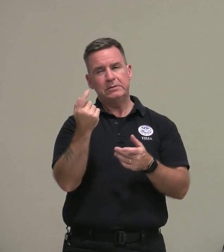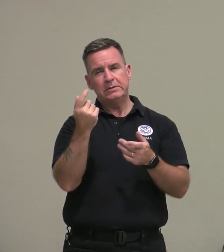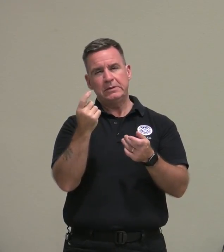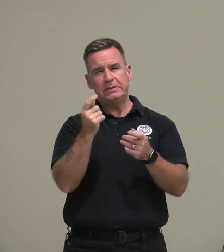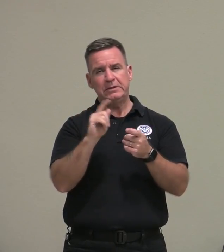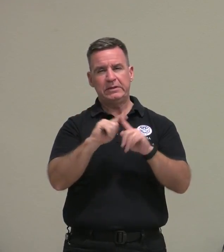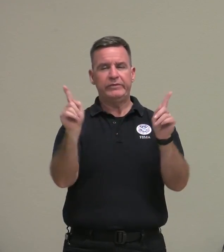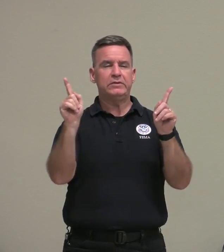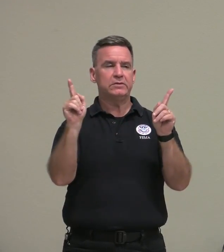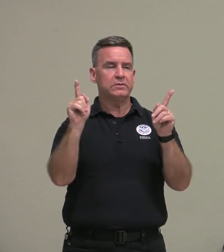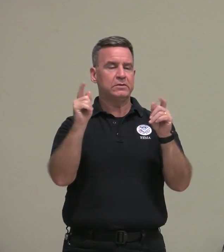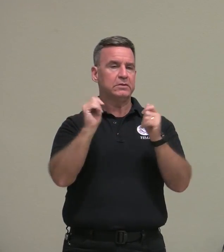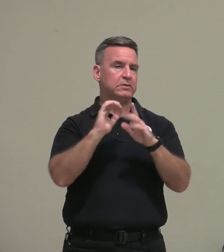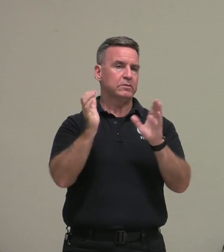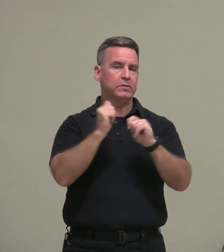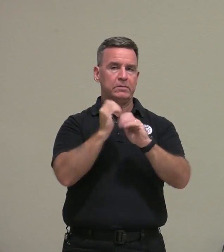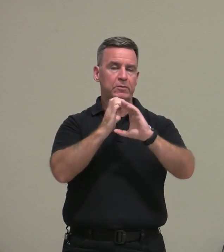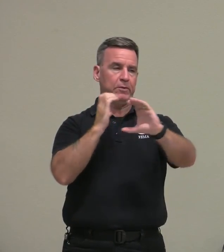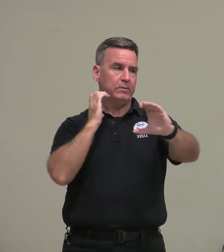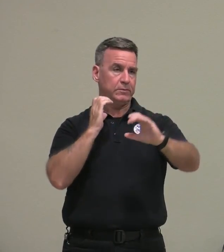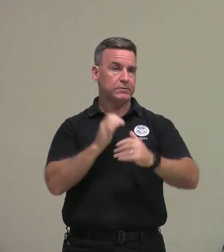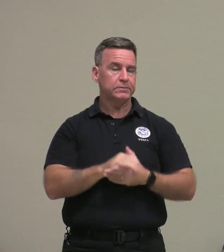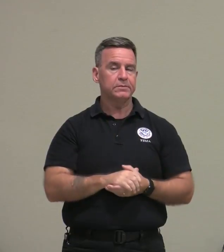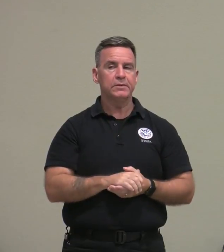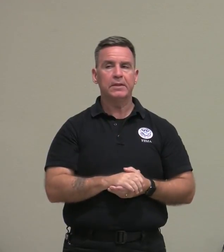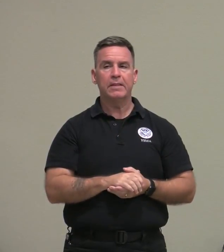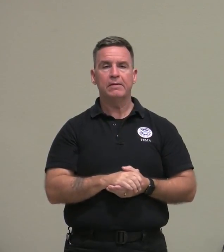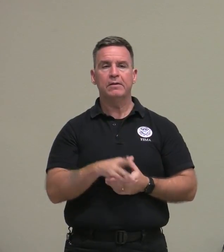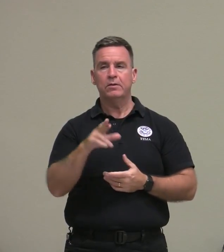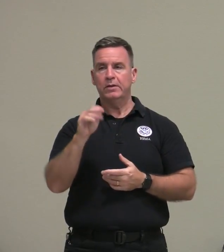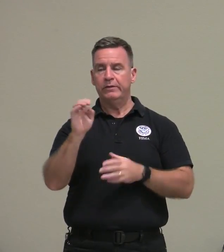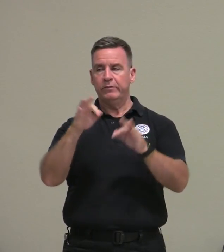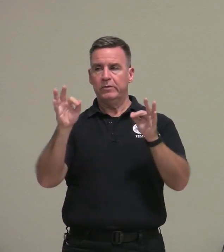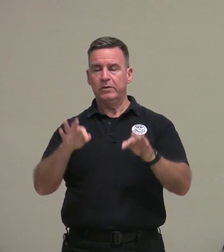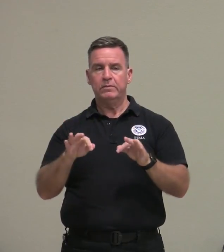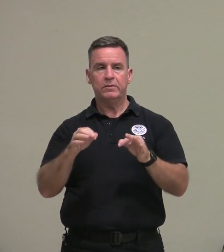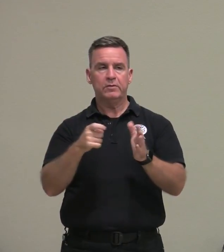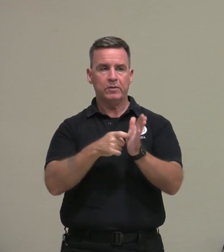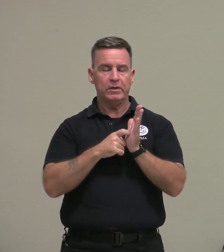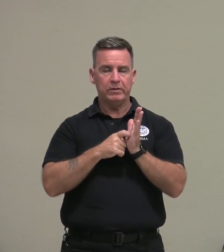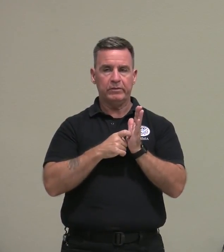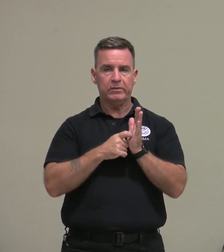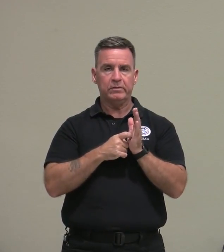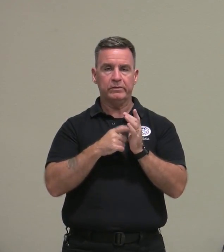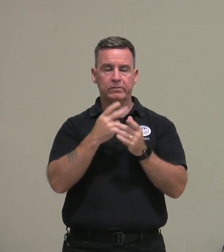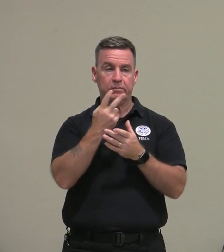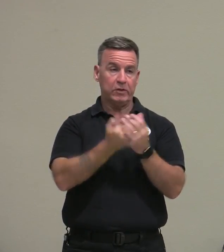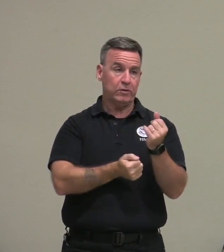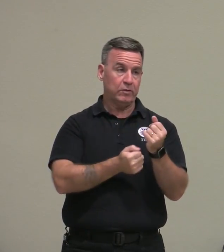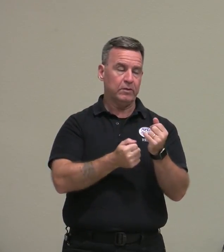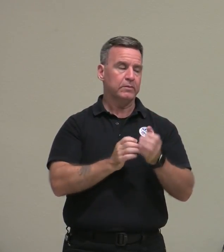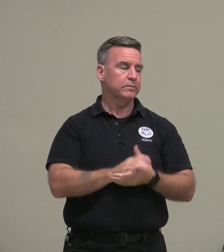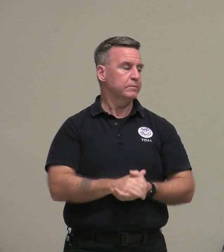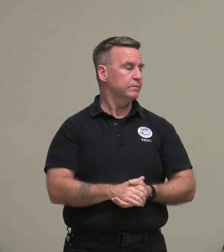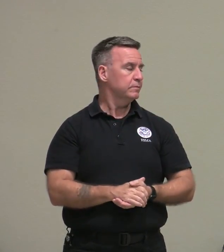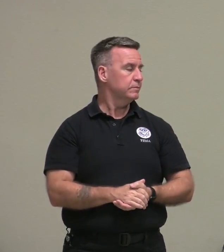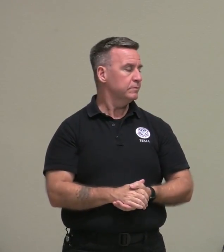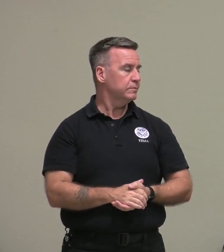situation with mobile homes is a right of entry form will be required from both individuals.